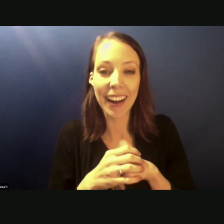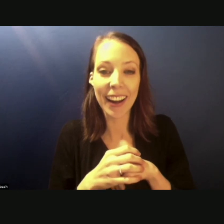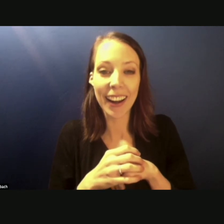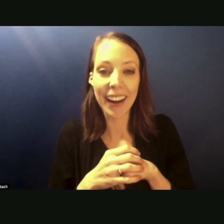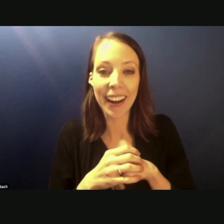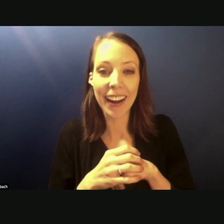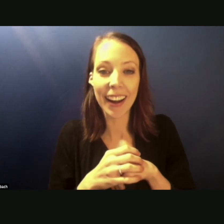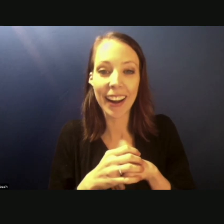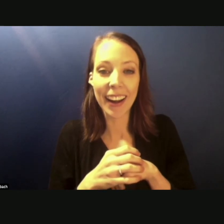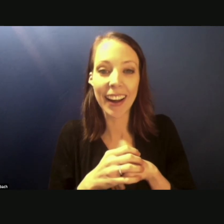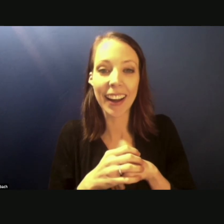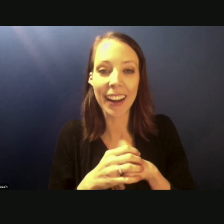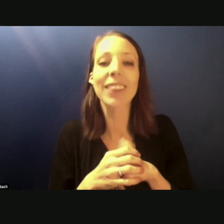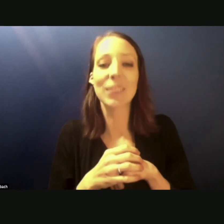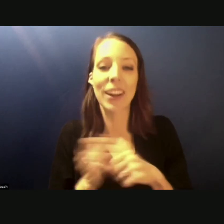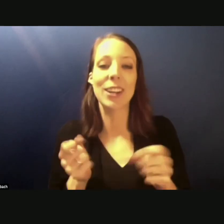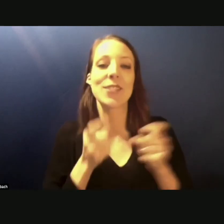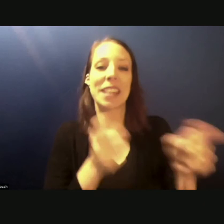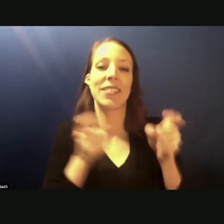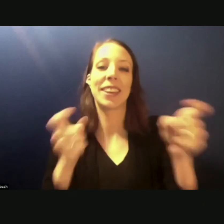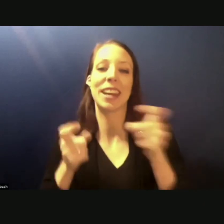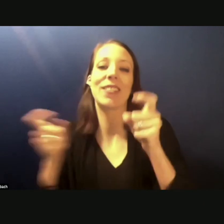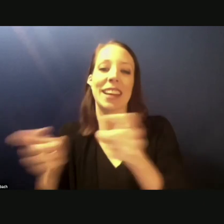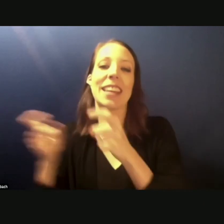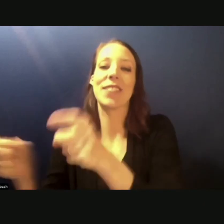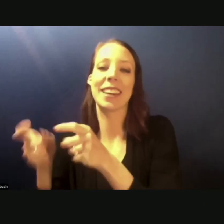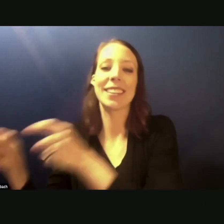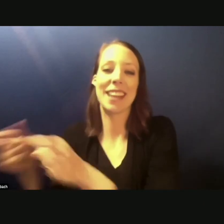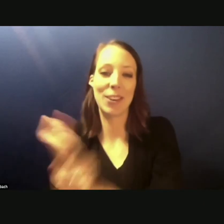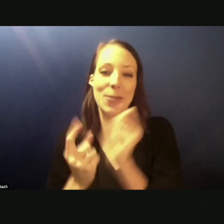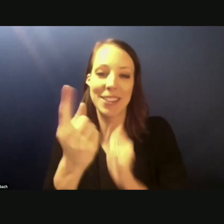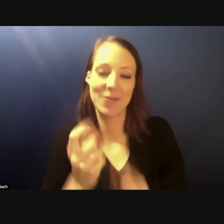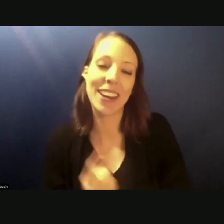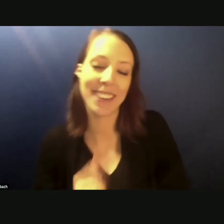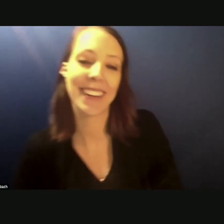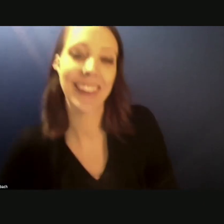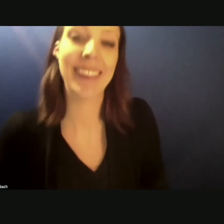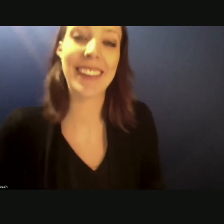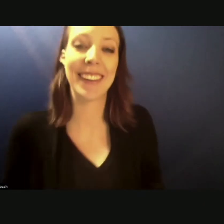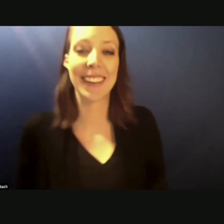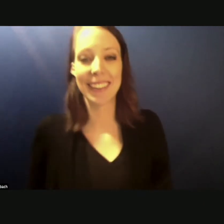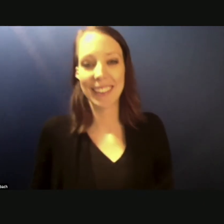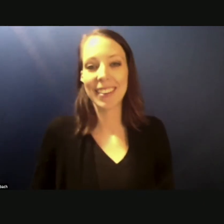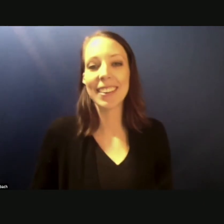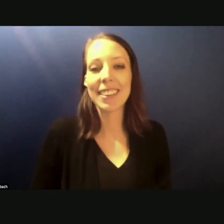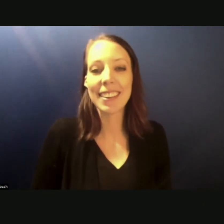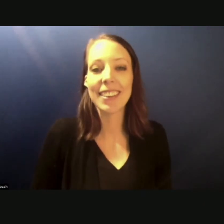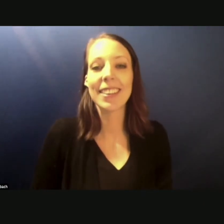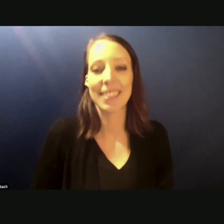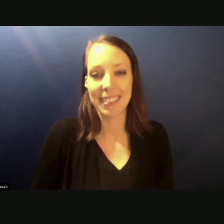very like hospitality, Right. kind of Just giving, people, giving, and giving to everyone. both my father and mother,